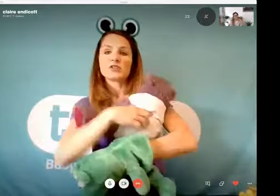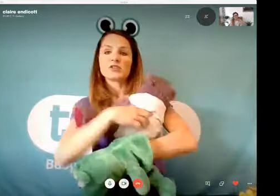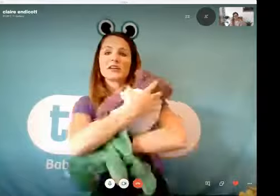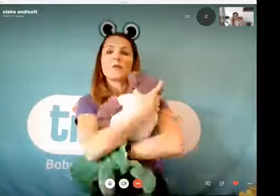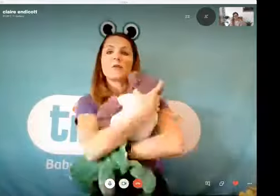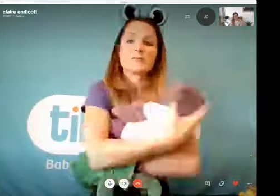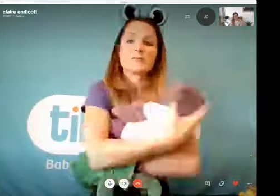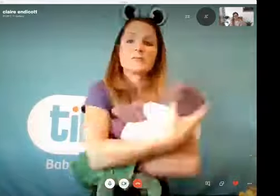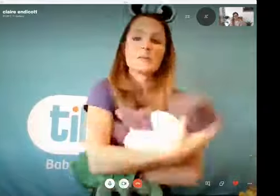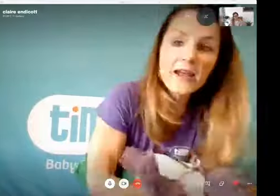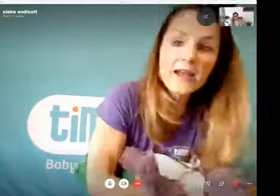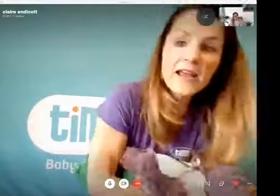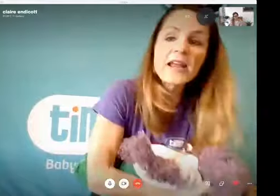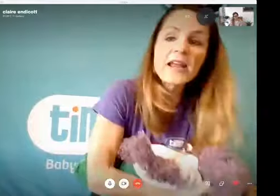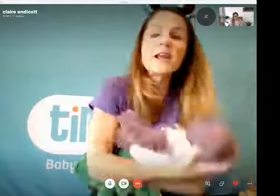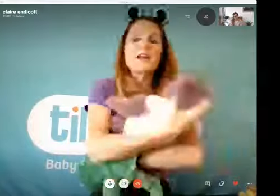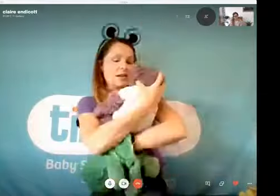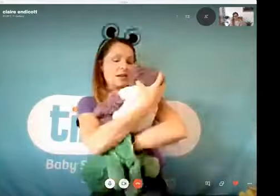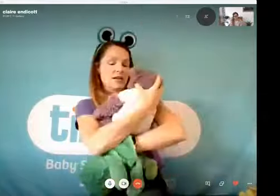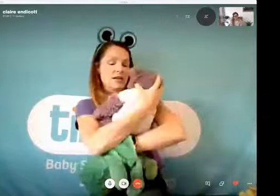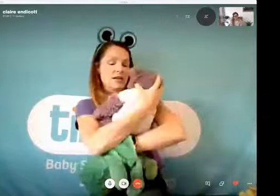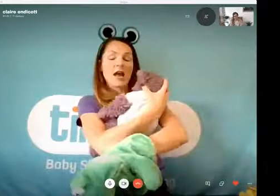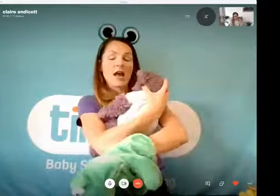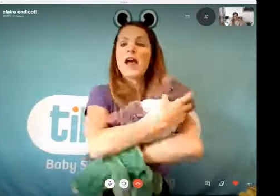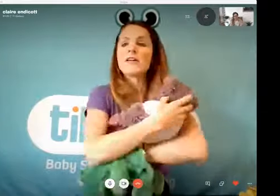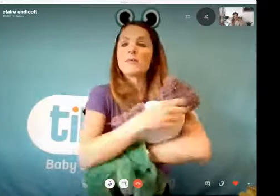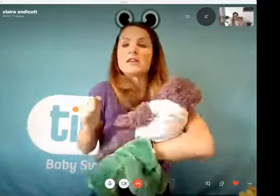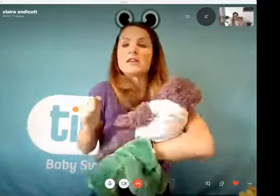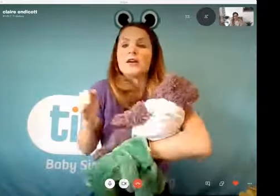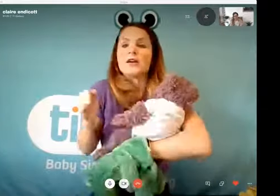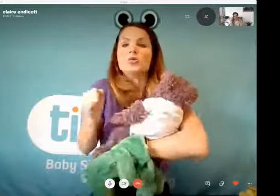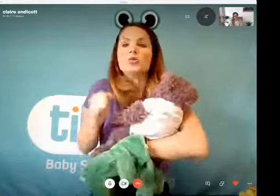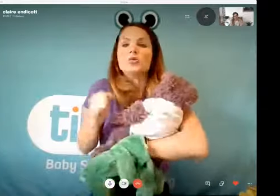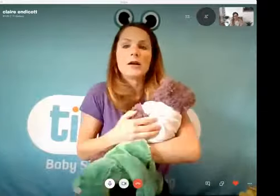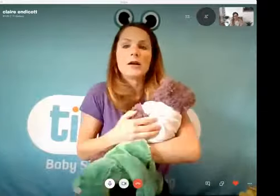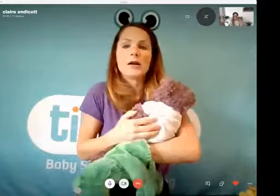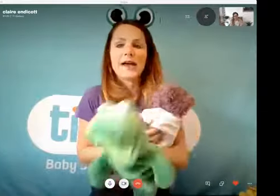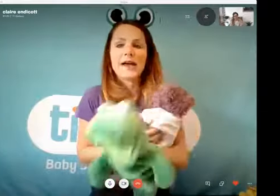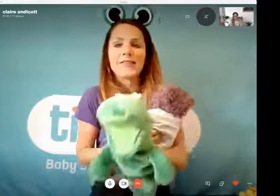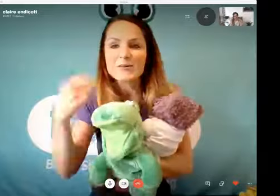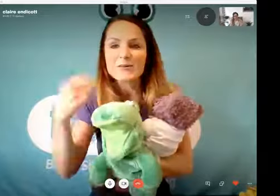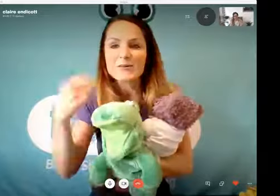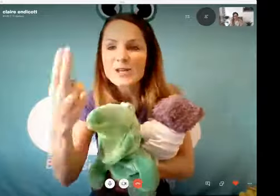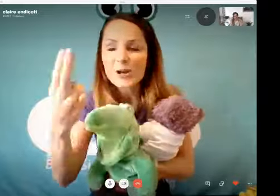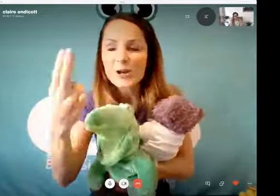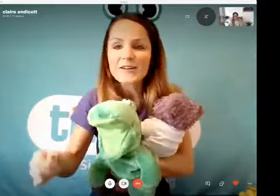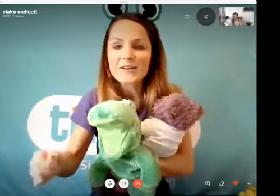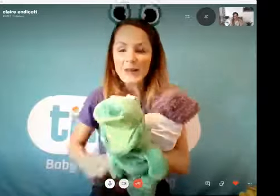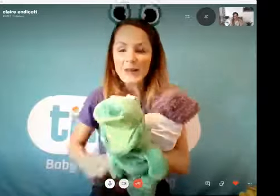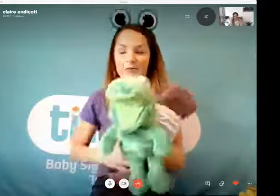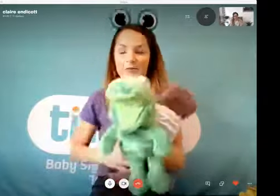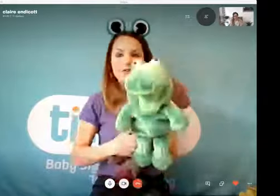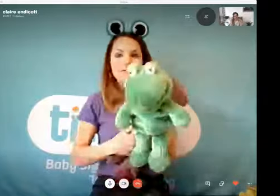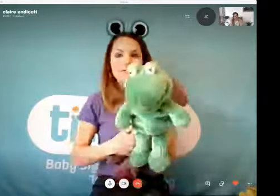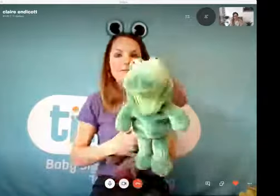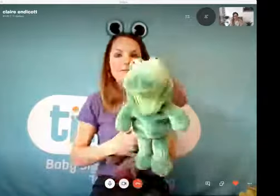babies and be like, whee! Where it was nice and cool. And then there was 2 green speckled frogs. Glug,